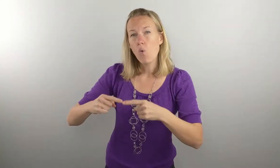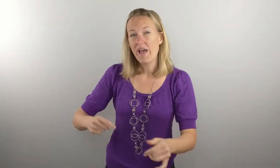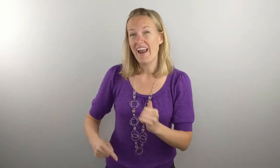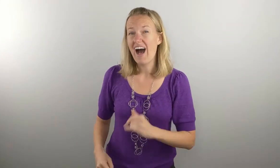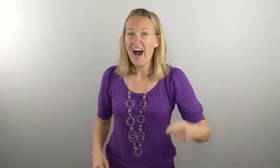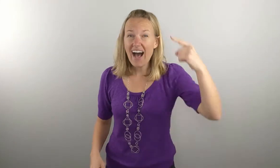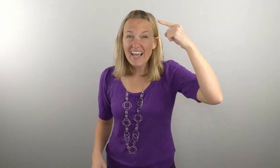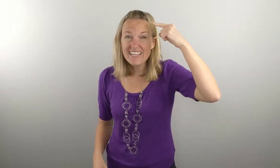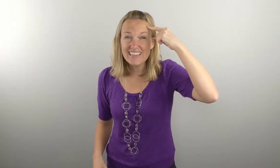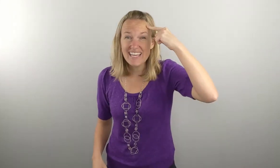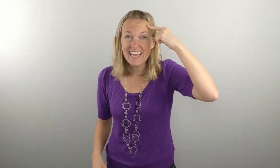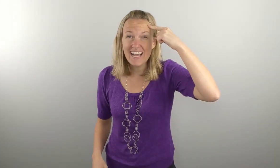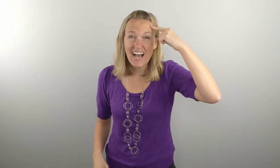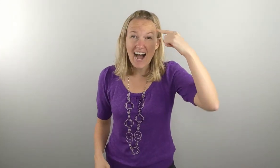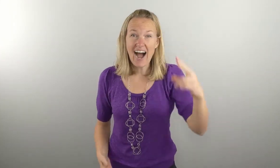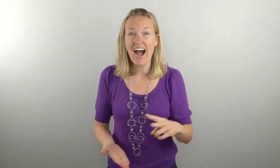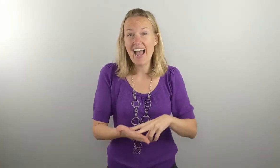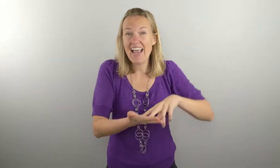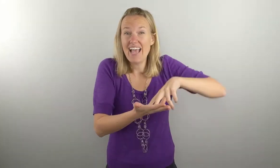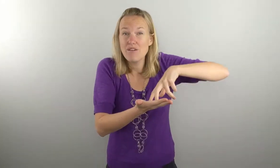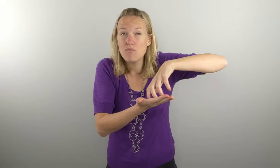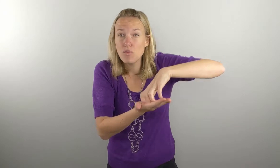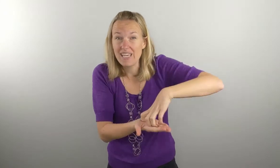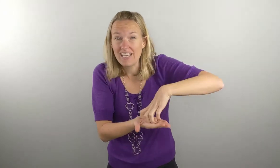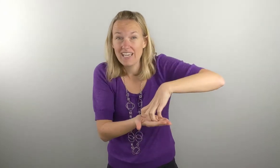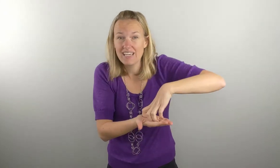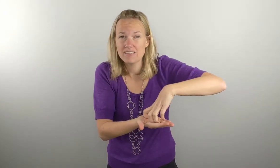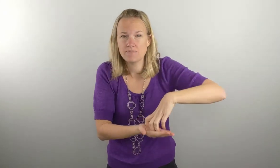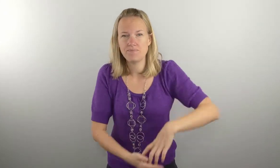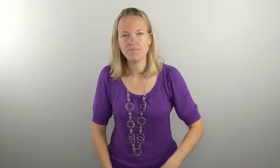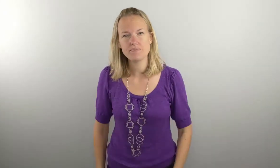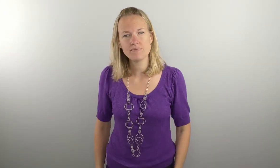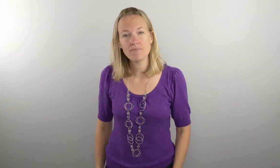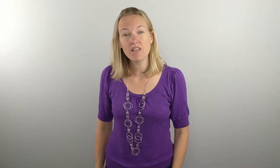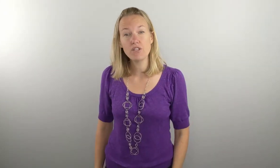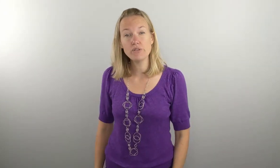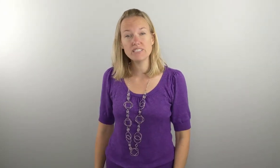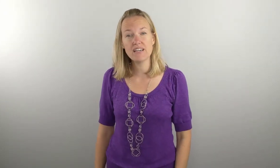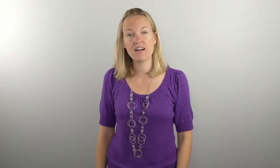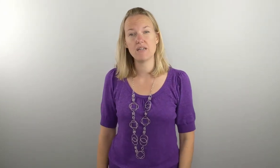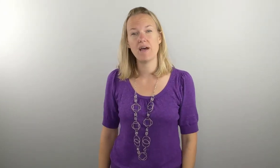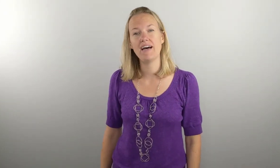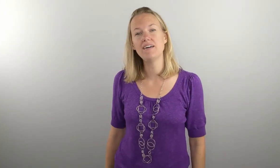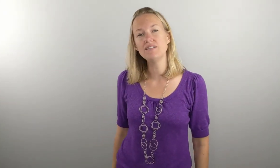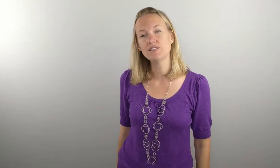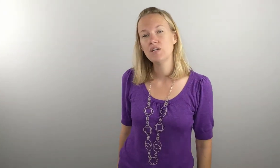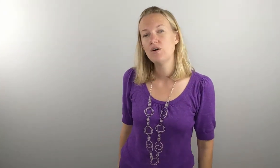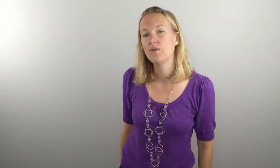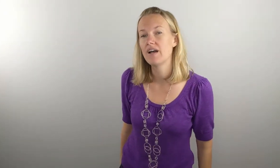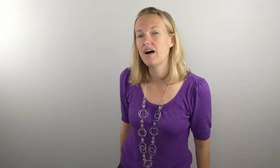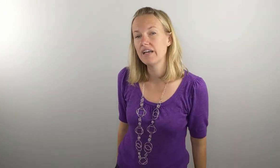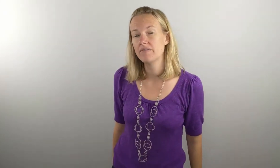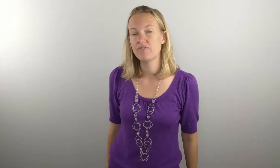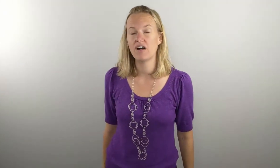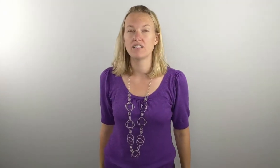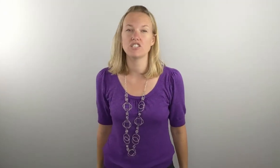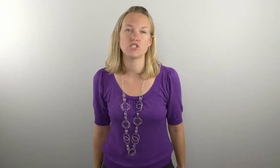when I think I am weak. You say I am held when I am falling